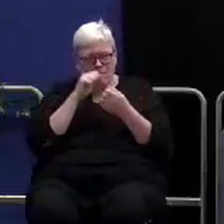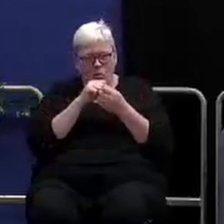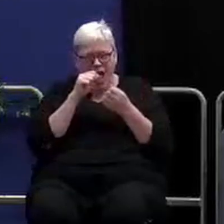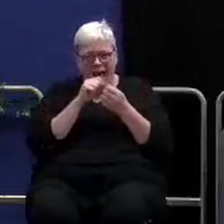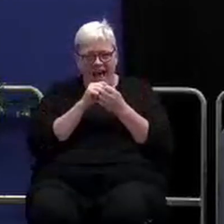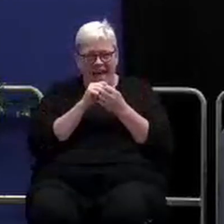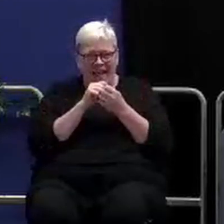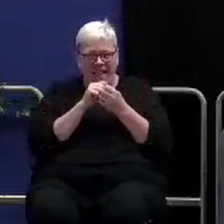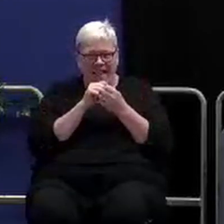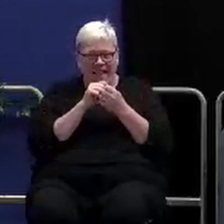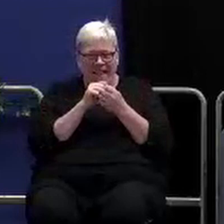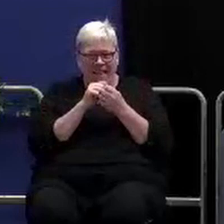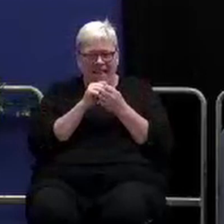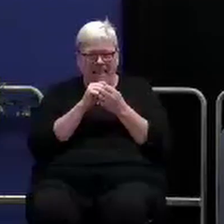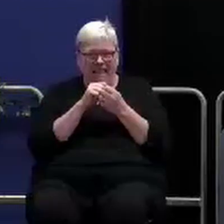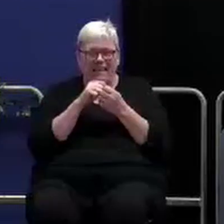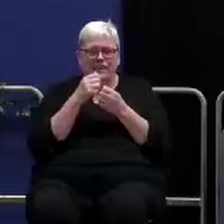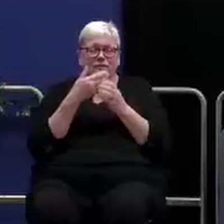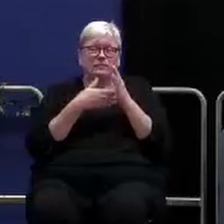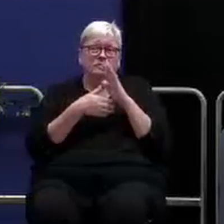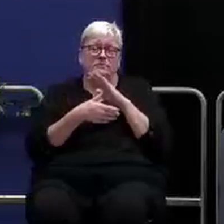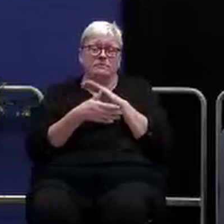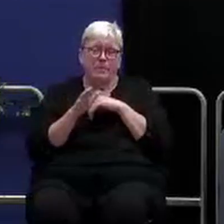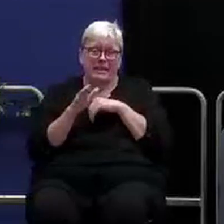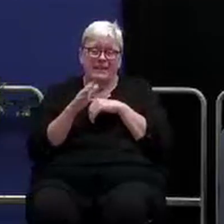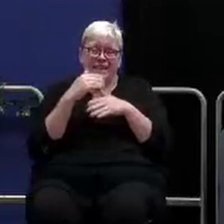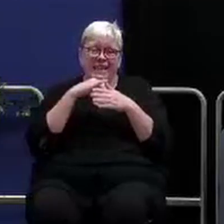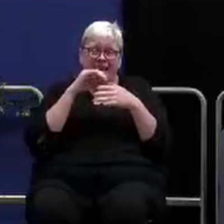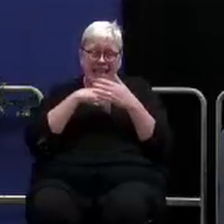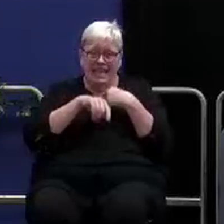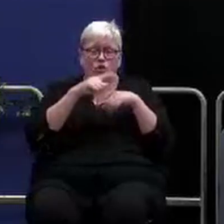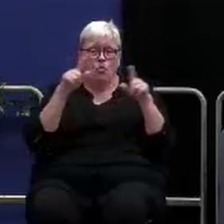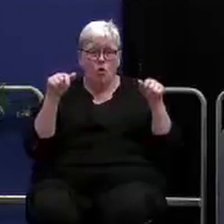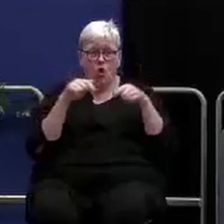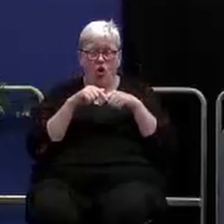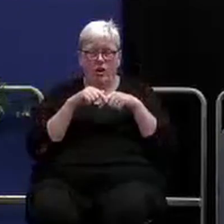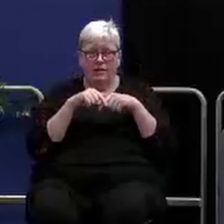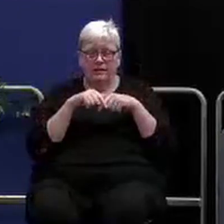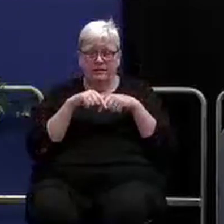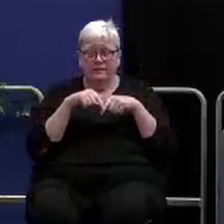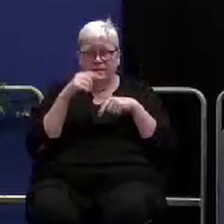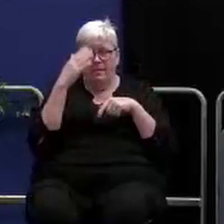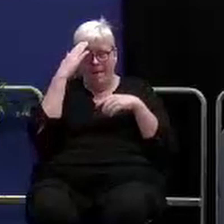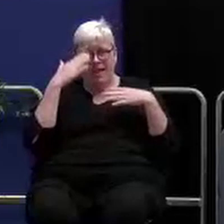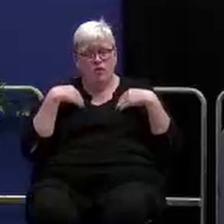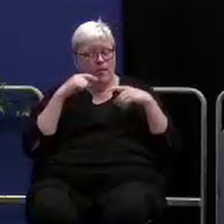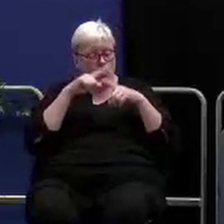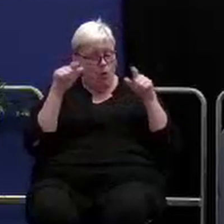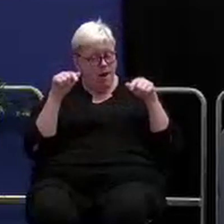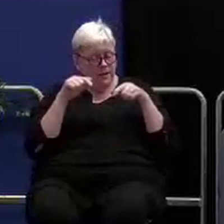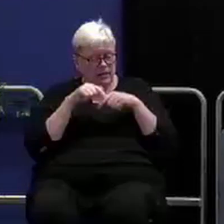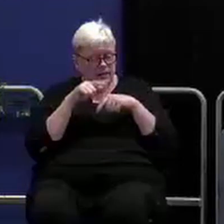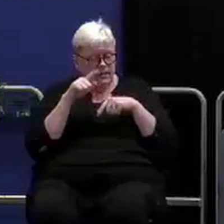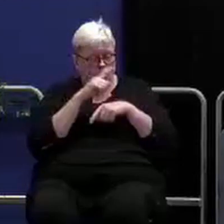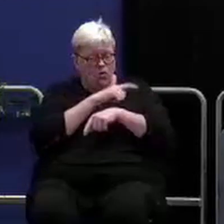memoir, is when I was in the ward, in the psychiatric ward, and